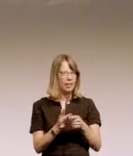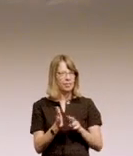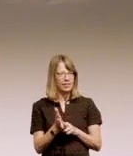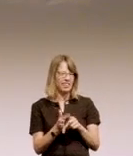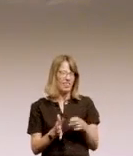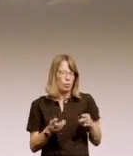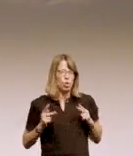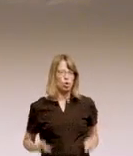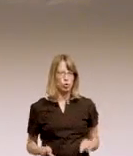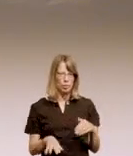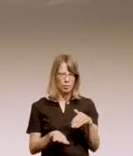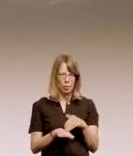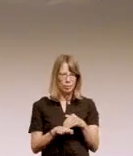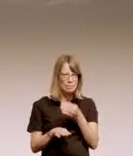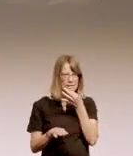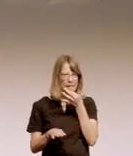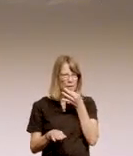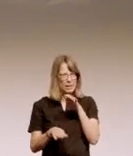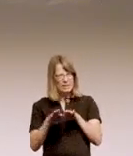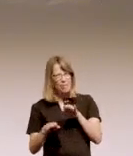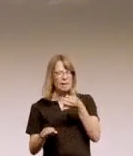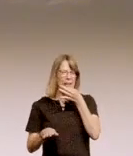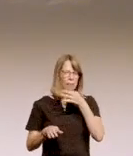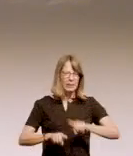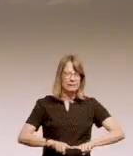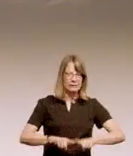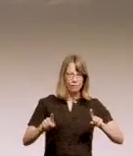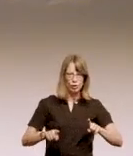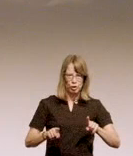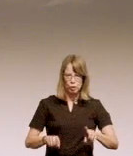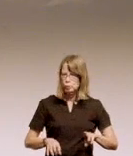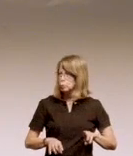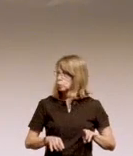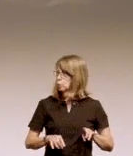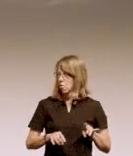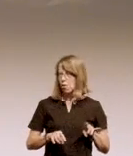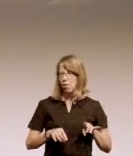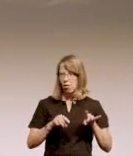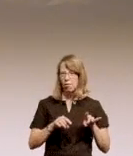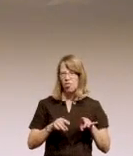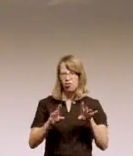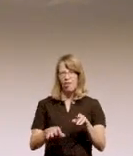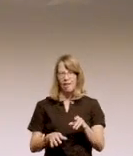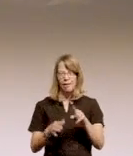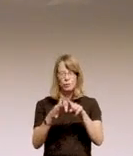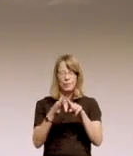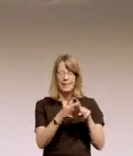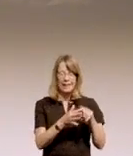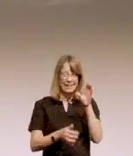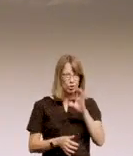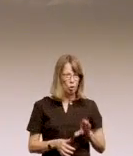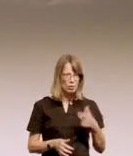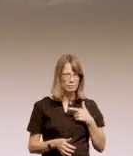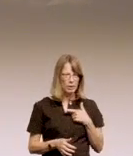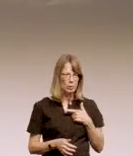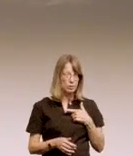Australia. People wanting to engage with providers, but there are no providers around to engage with because not everyone wants to work in Darwin, and